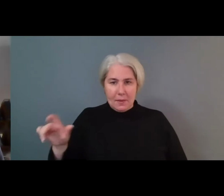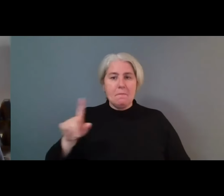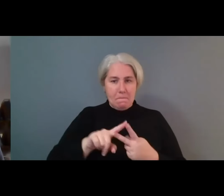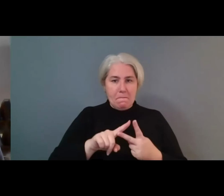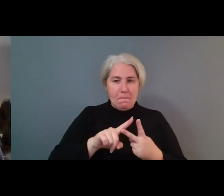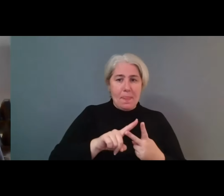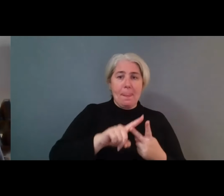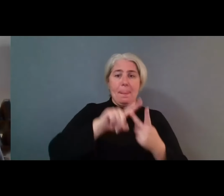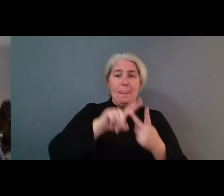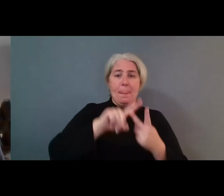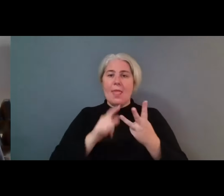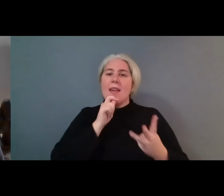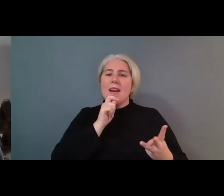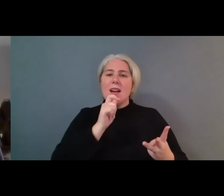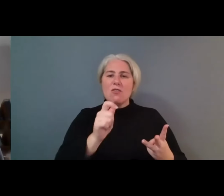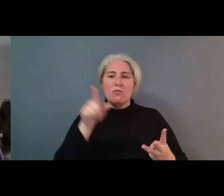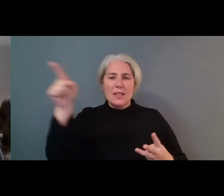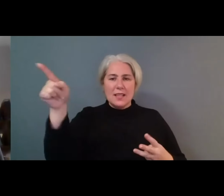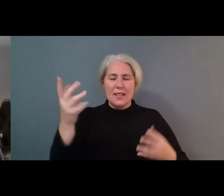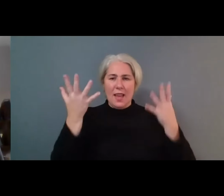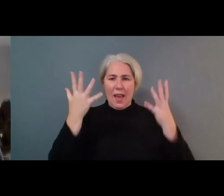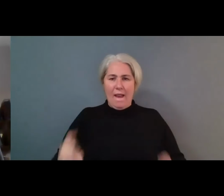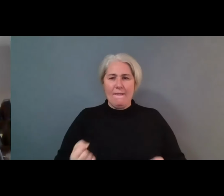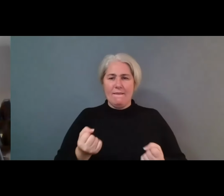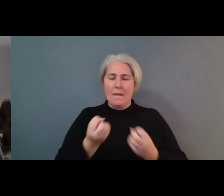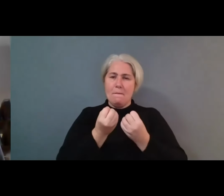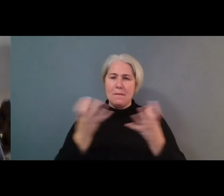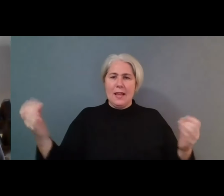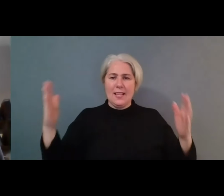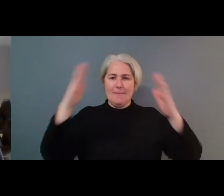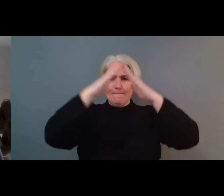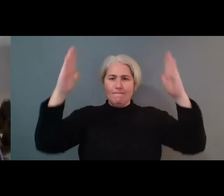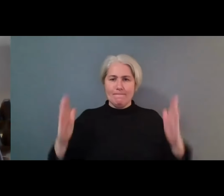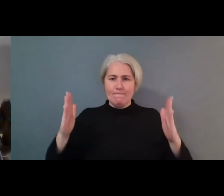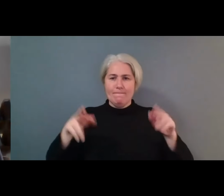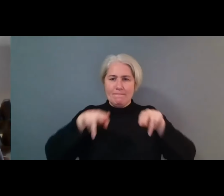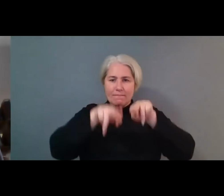about institutionalization and not